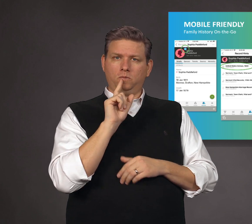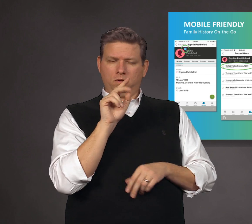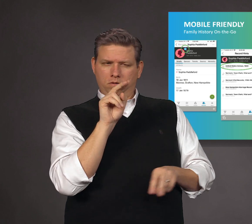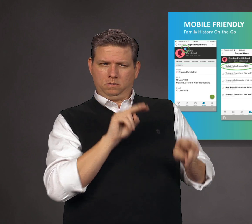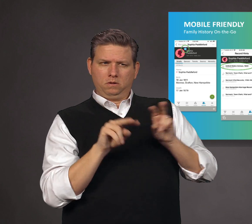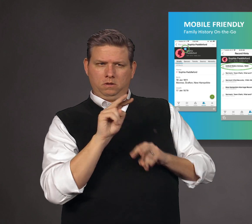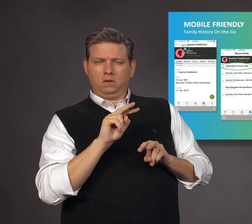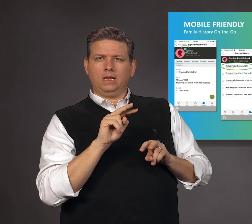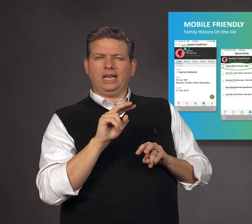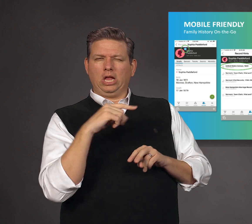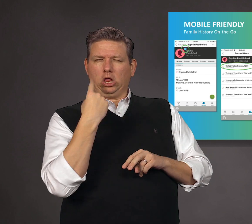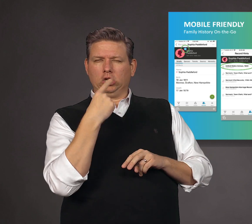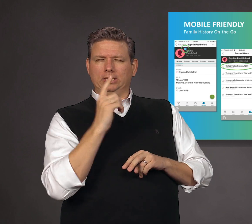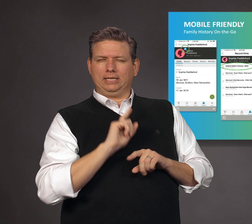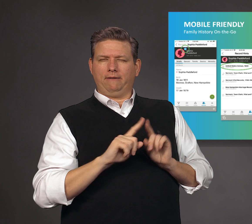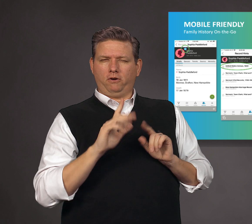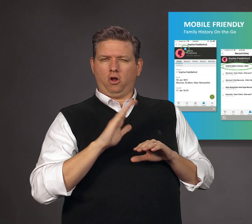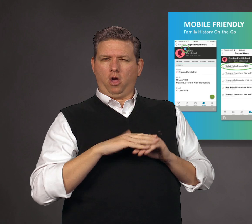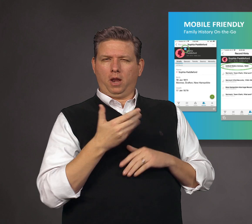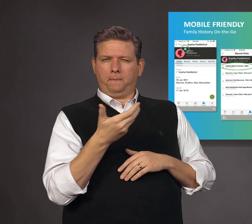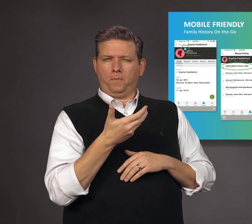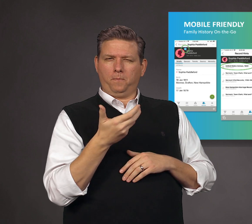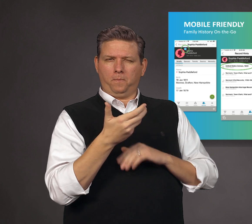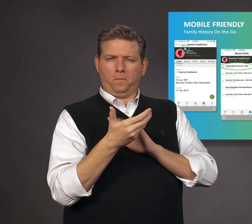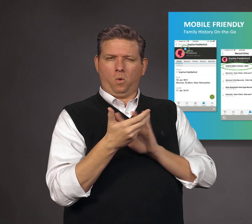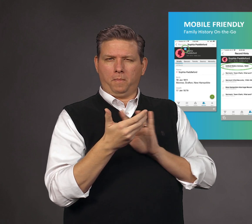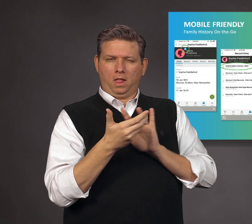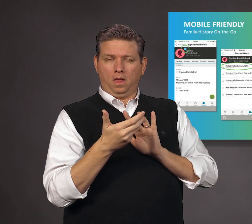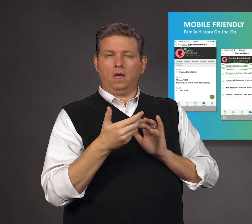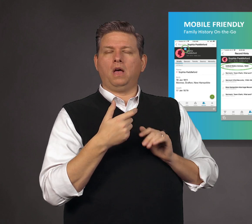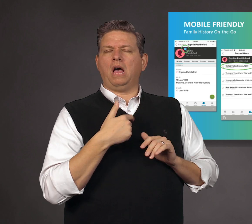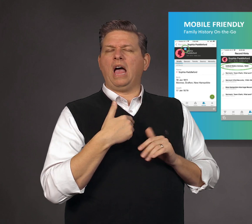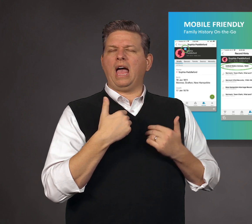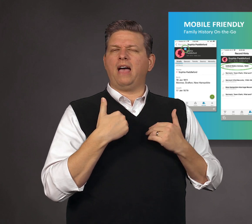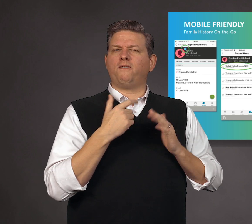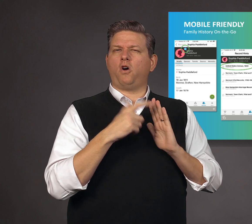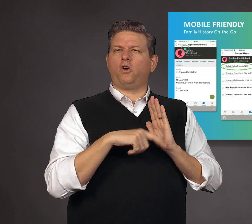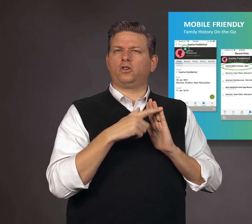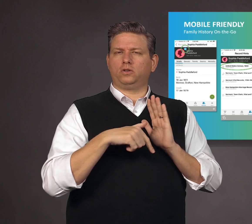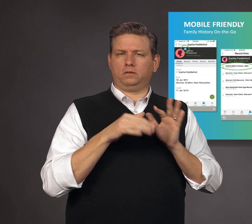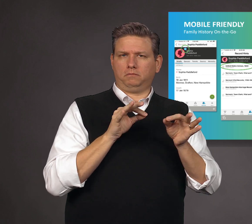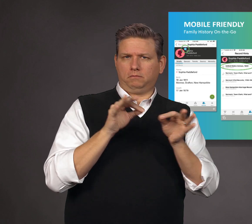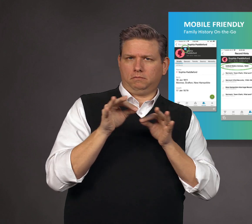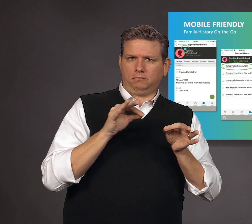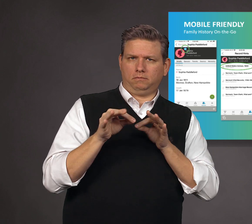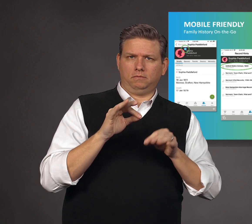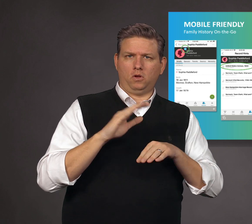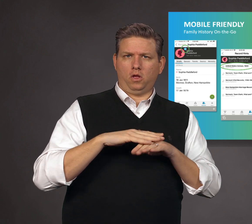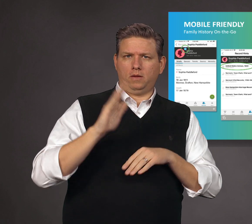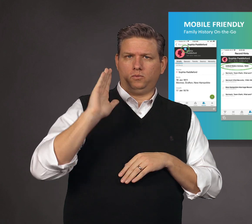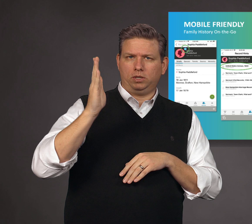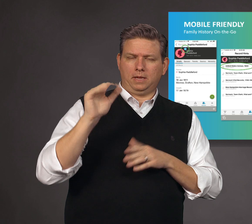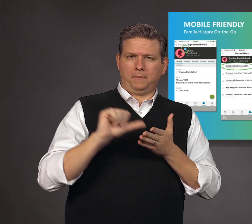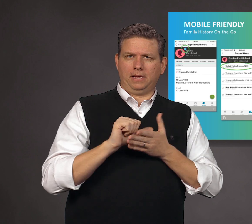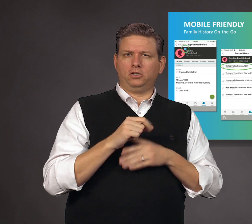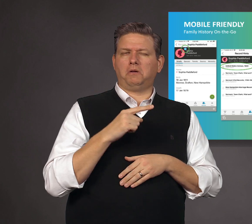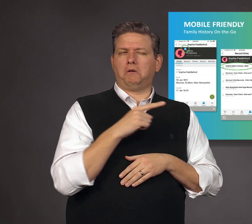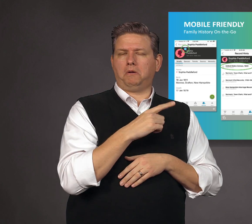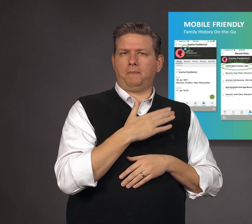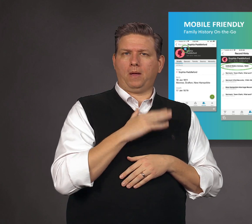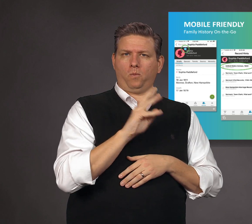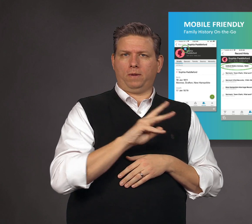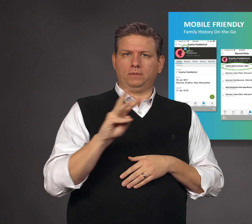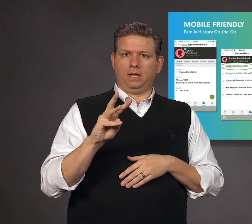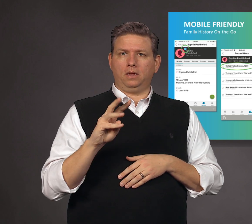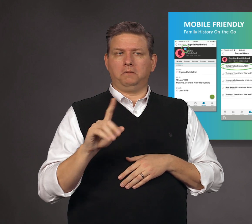different on a mobile device. I've included links to some articles that will walk you through the process on the presentation page at my website. The link to